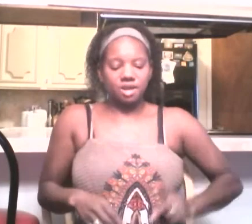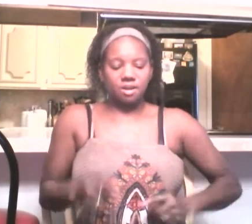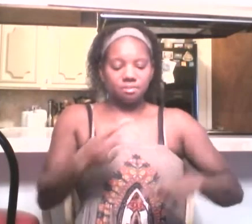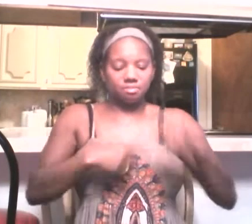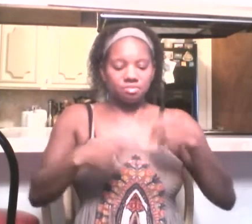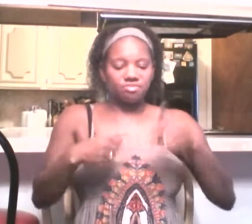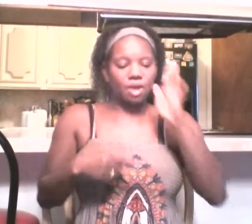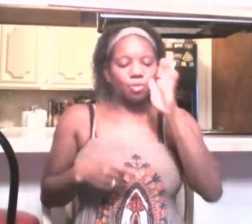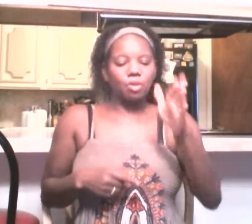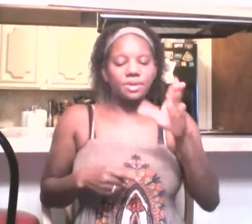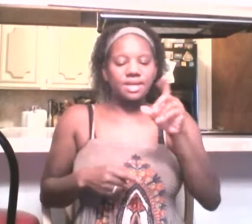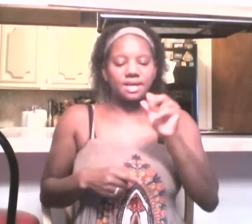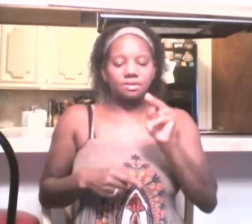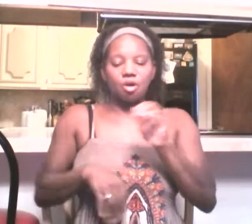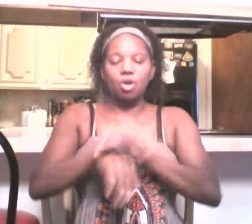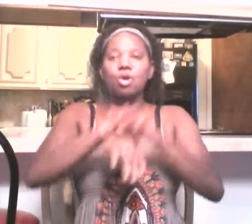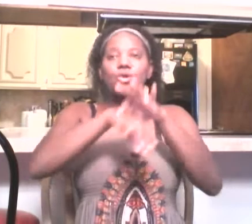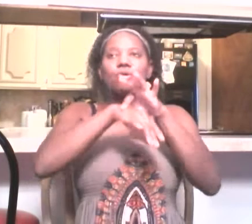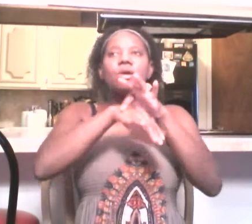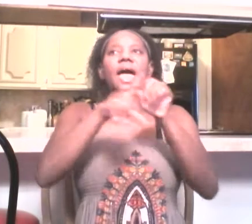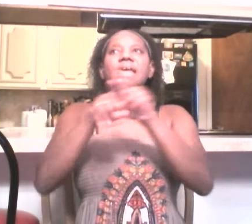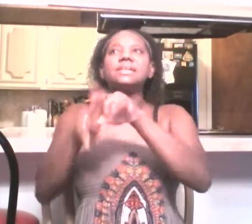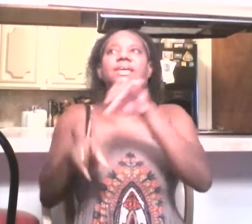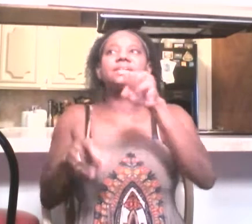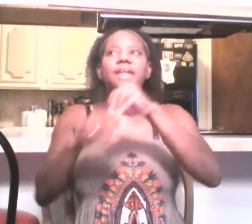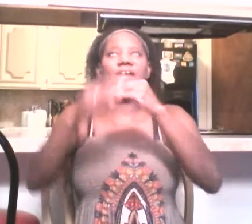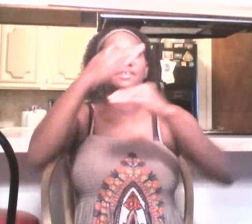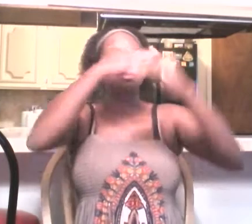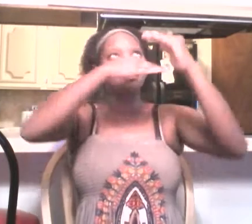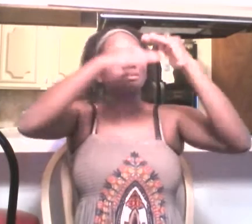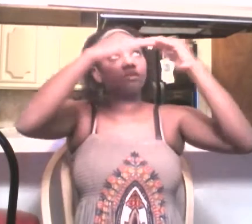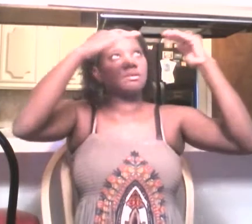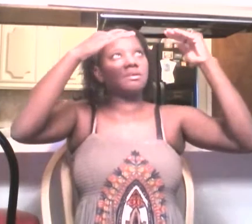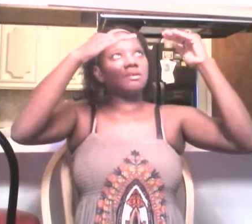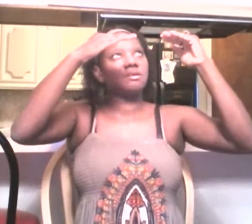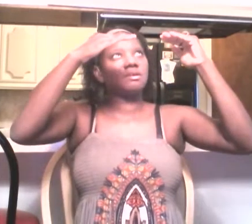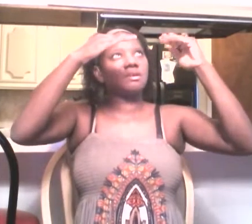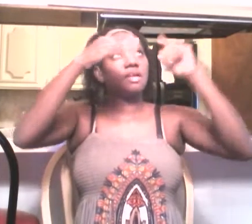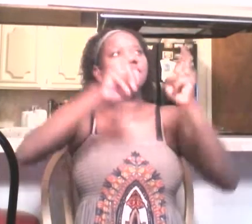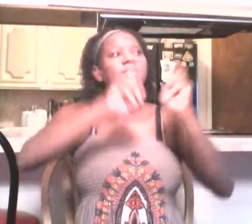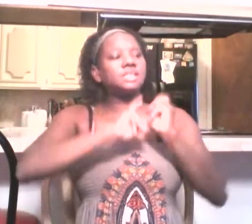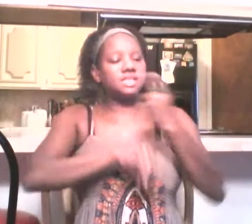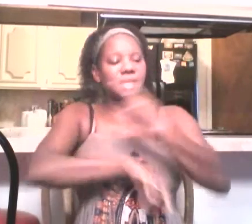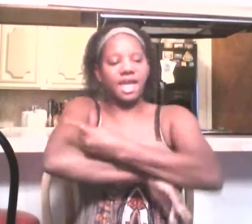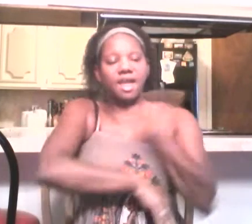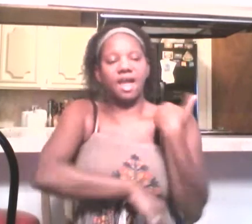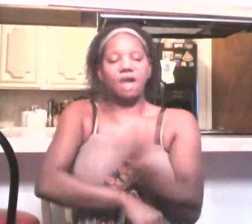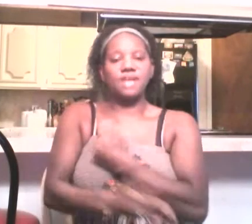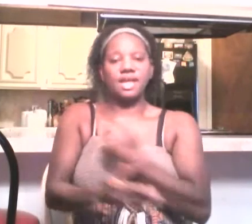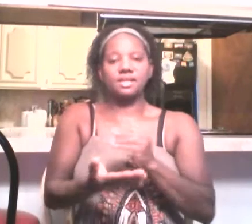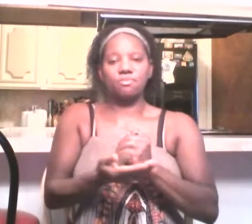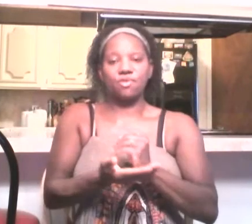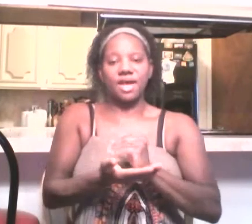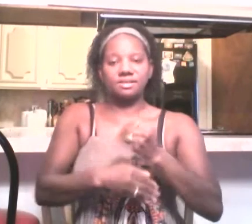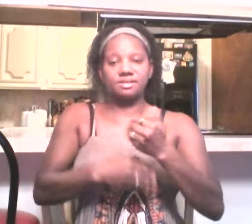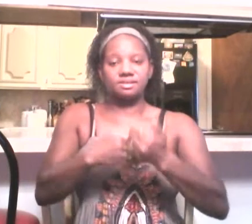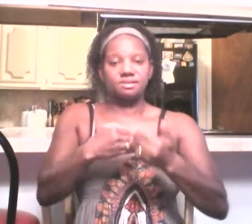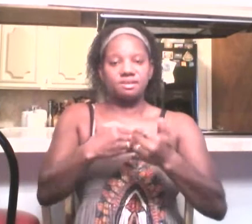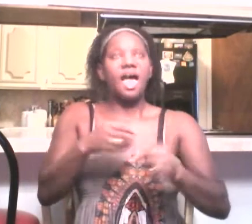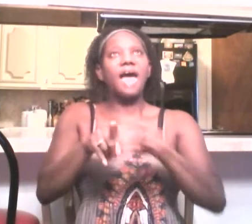come, thy will be done on earth as it is in heaven. Give us this day our daily bread, as